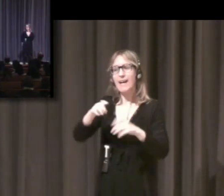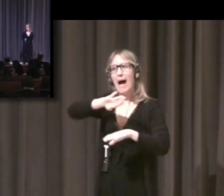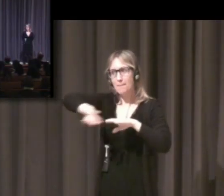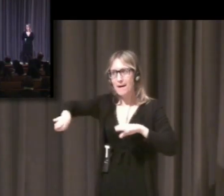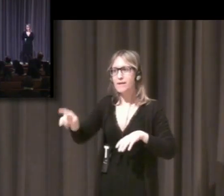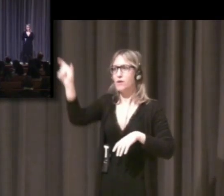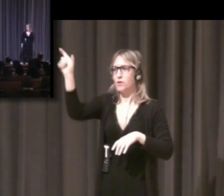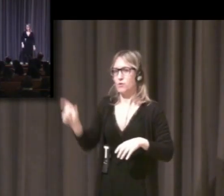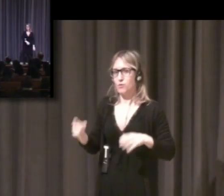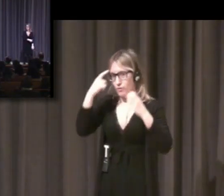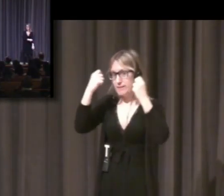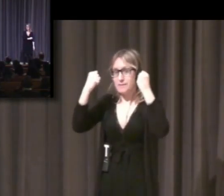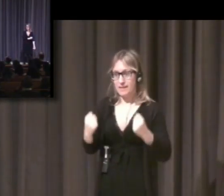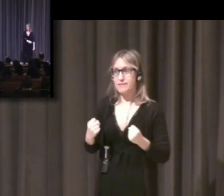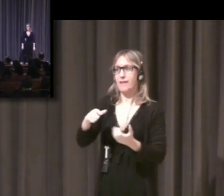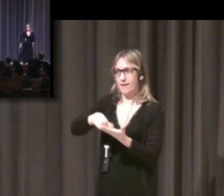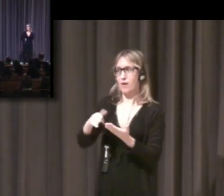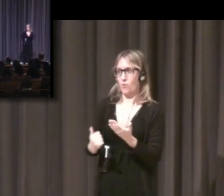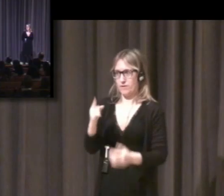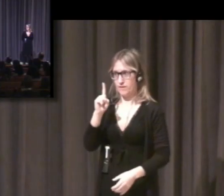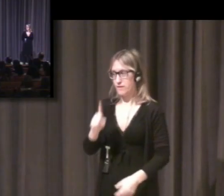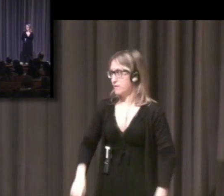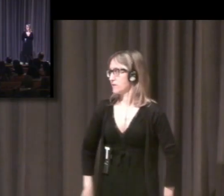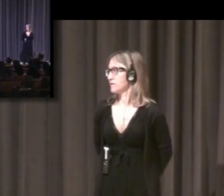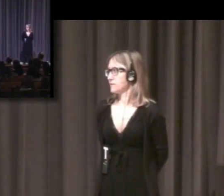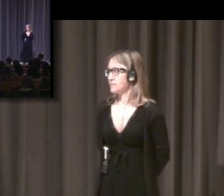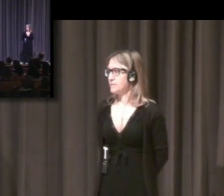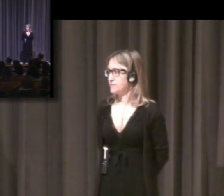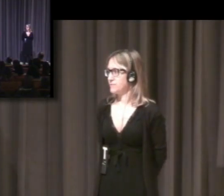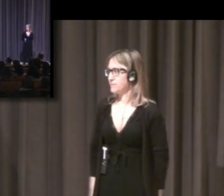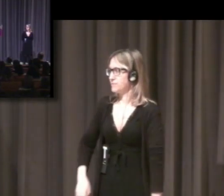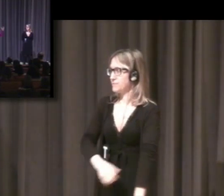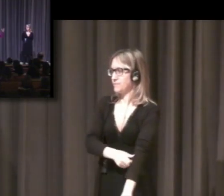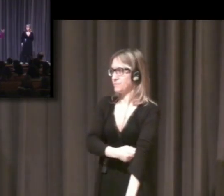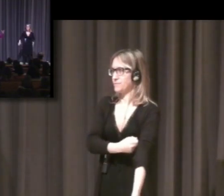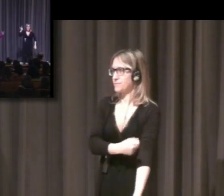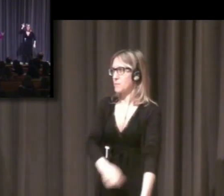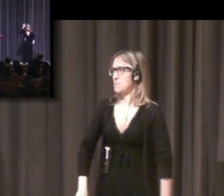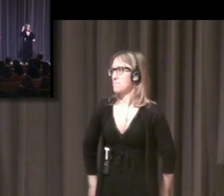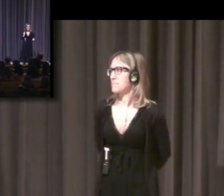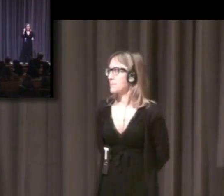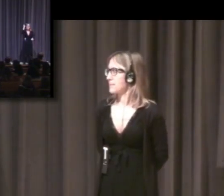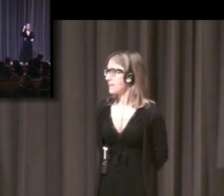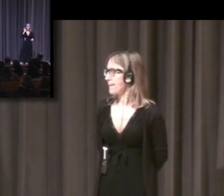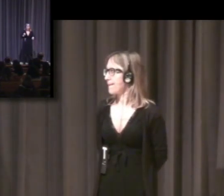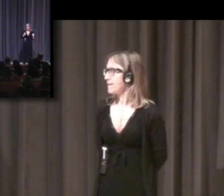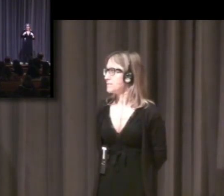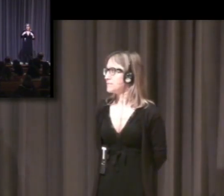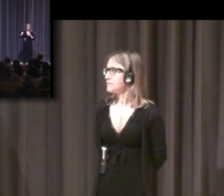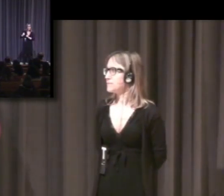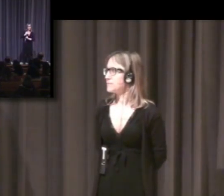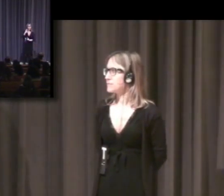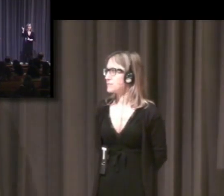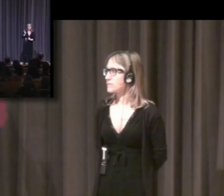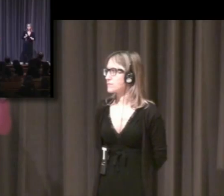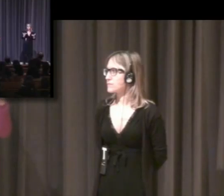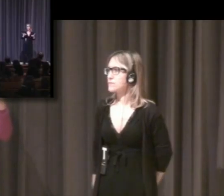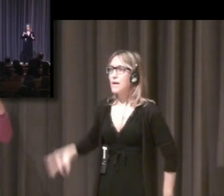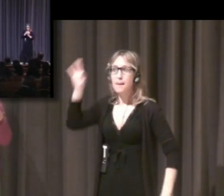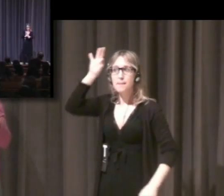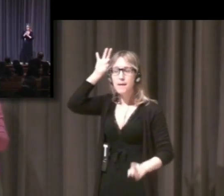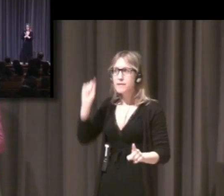The factors that influence cochlear implant success. The optimal condition is that you be very, very